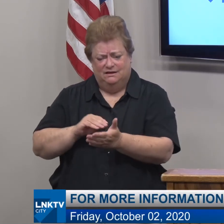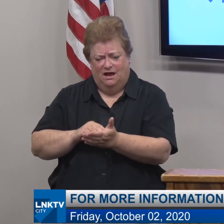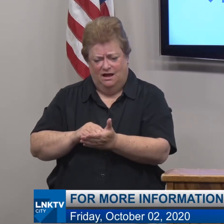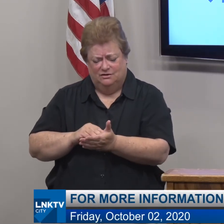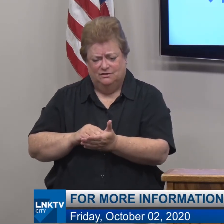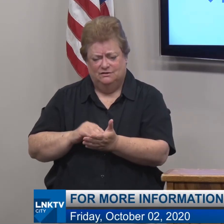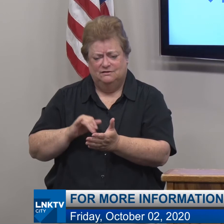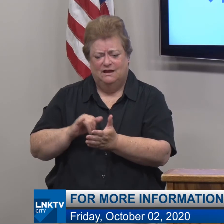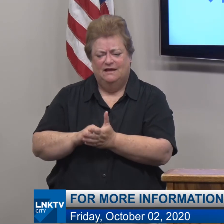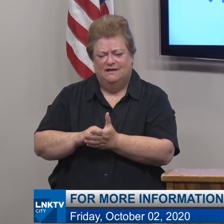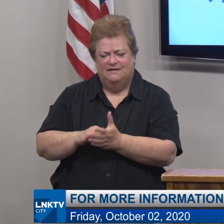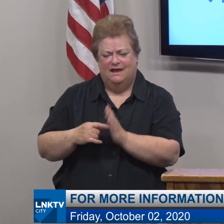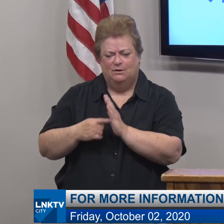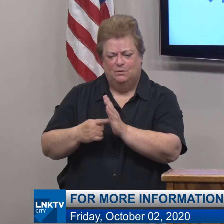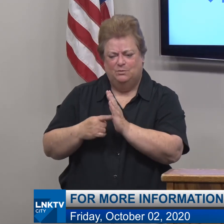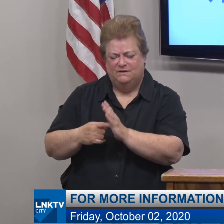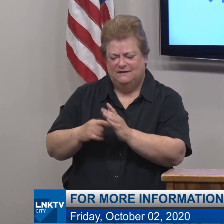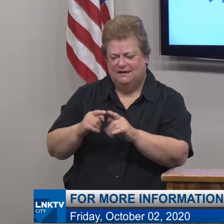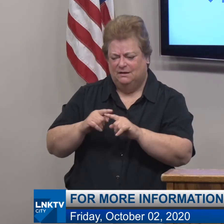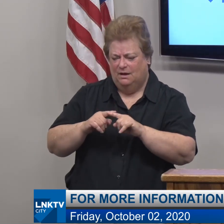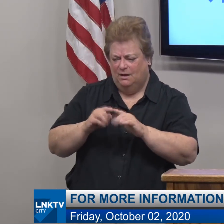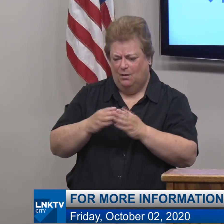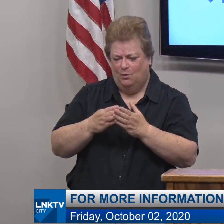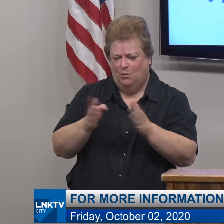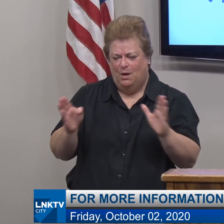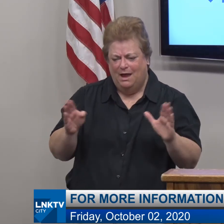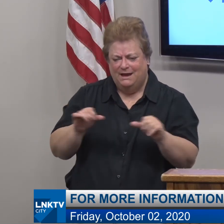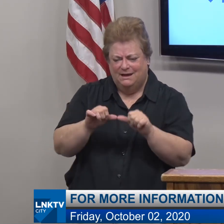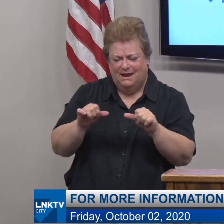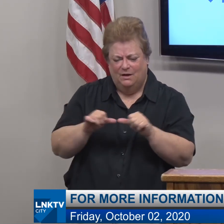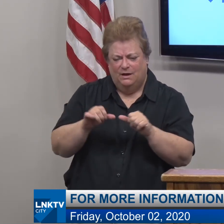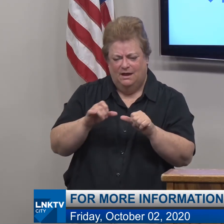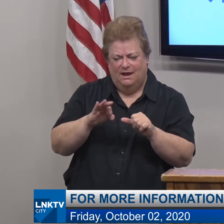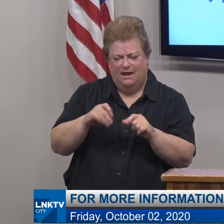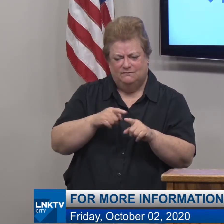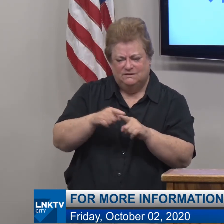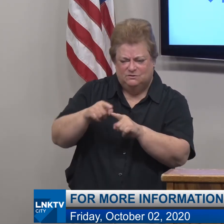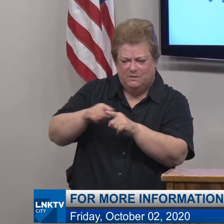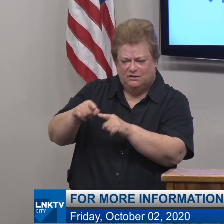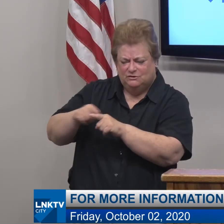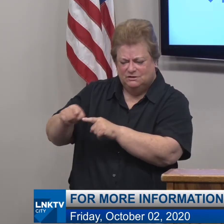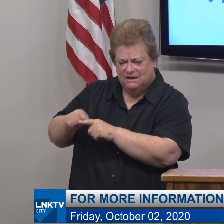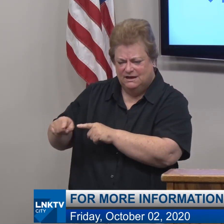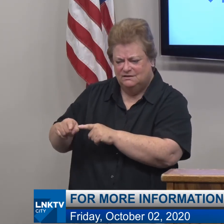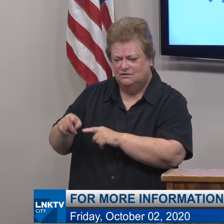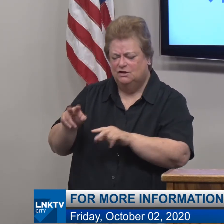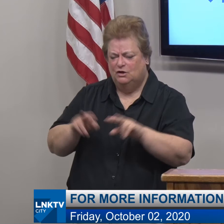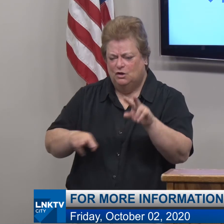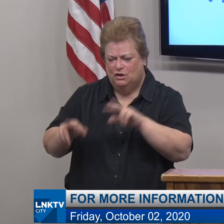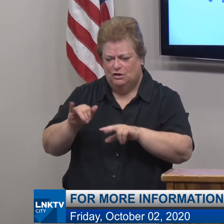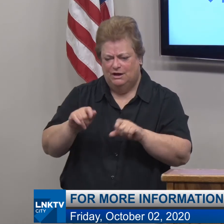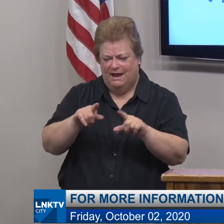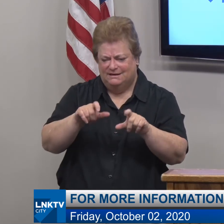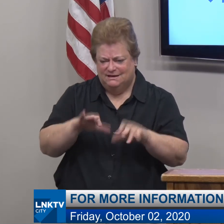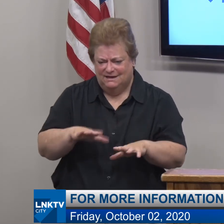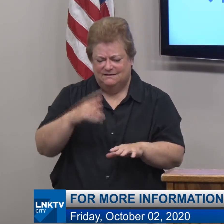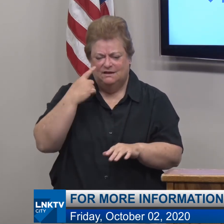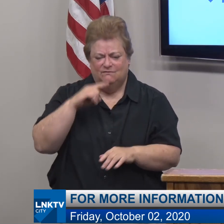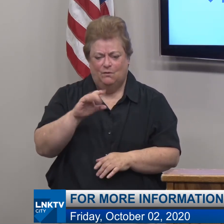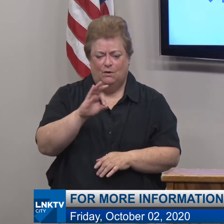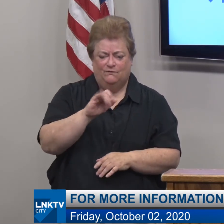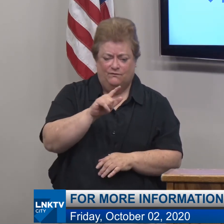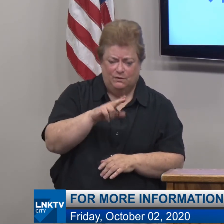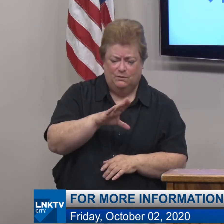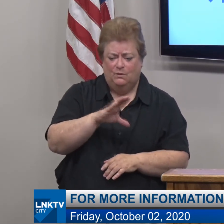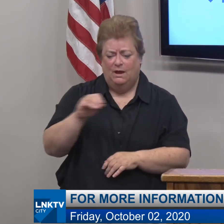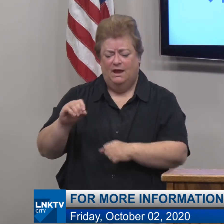representing a wide area of specialties in the community, talking about the testing that we'll do for both flu and COVID.